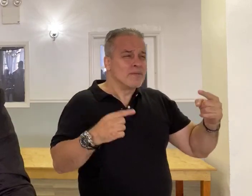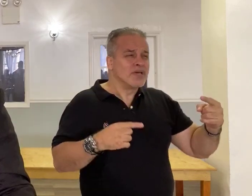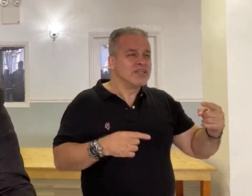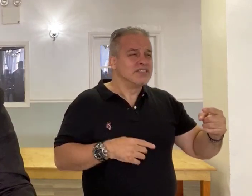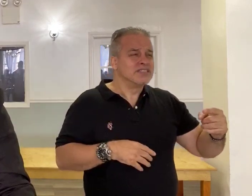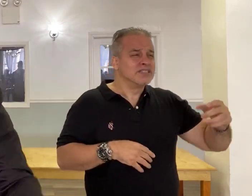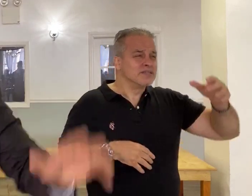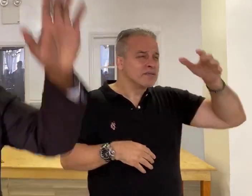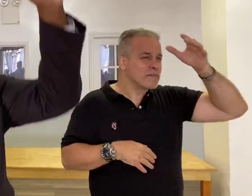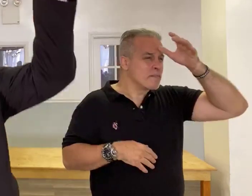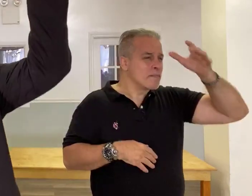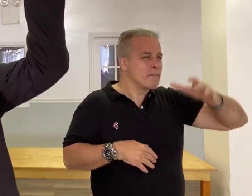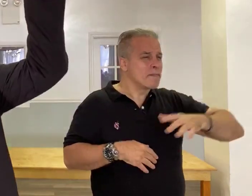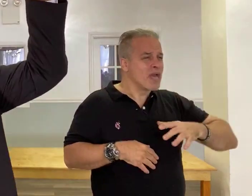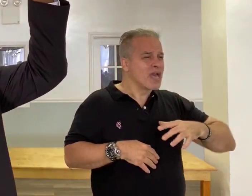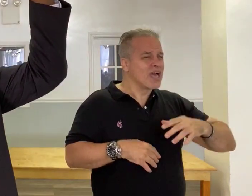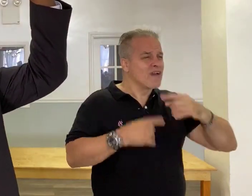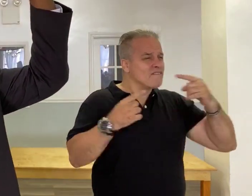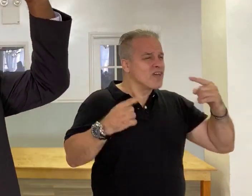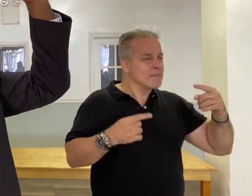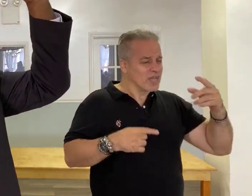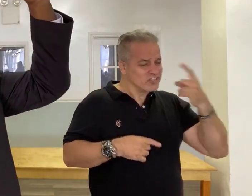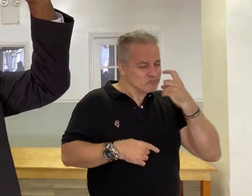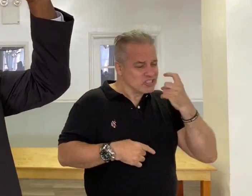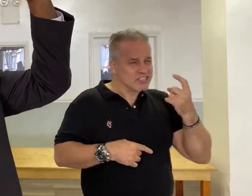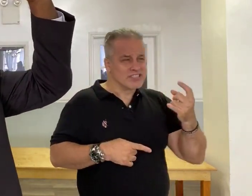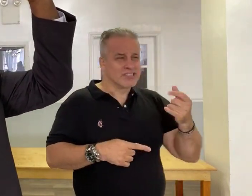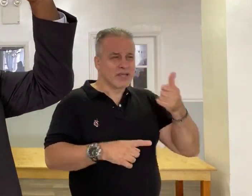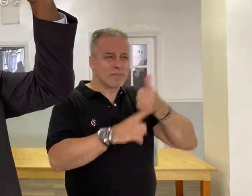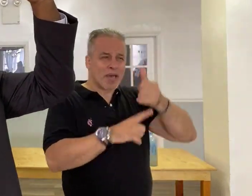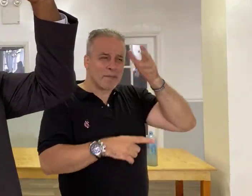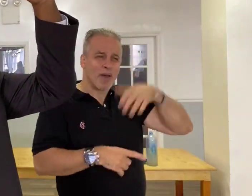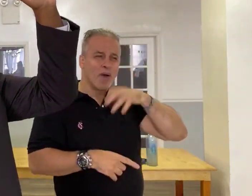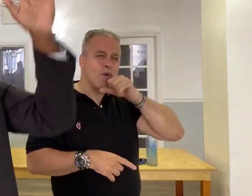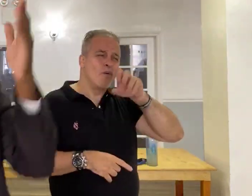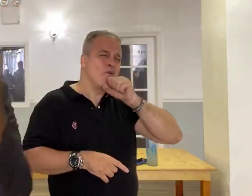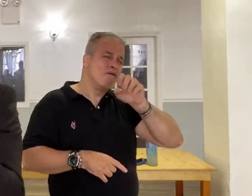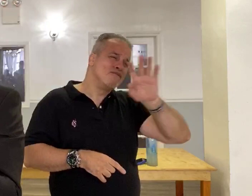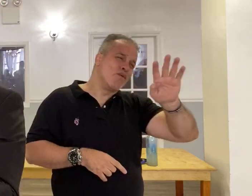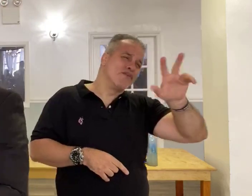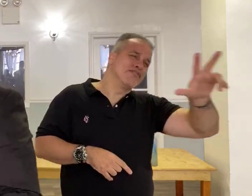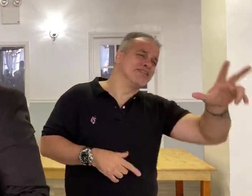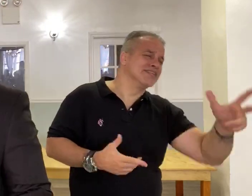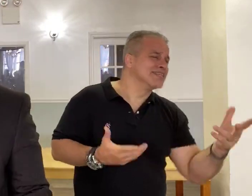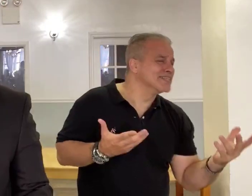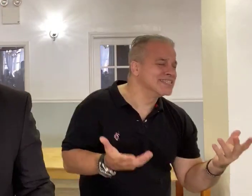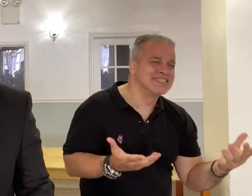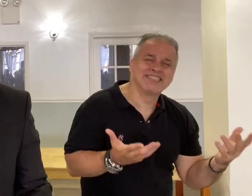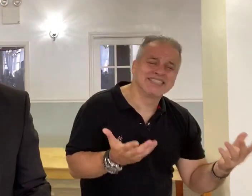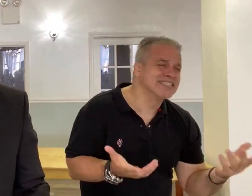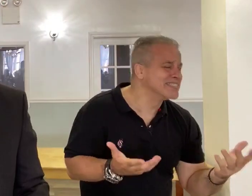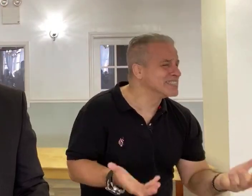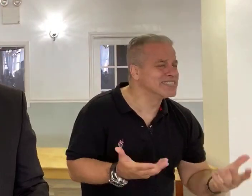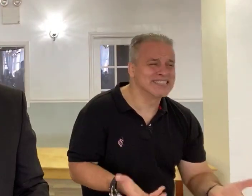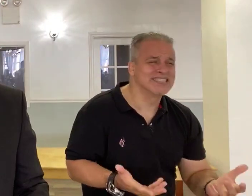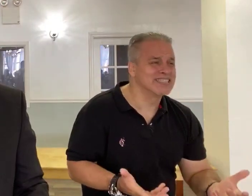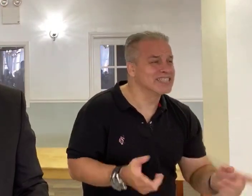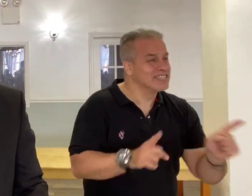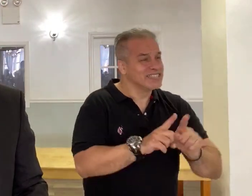cancer. Who was shocked? I was shocked. 43 years old, a young man. Kobe Bryant, a young